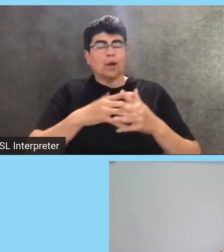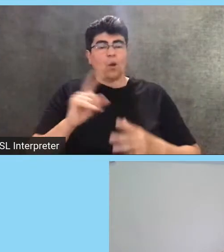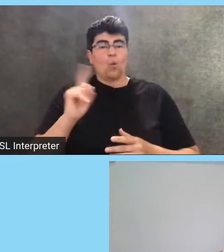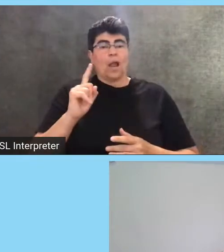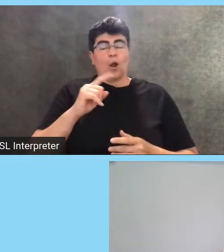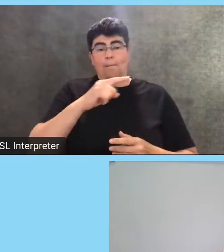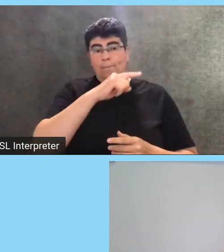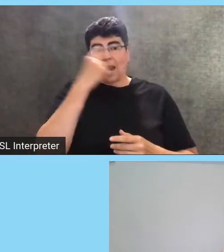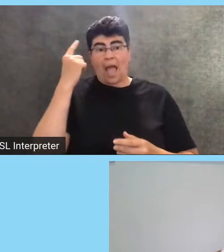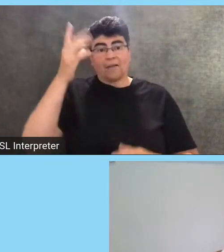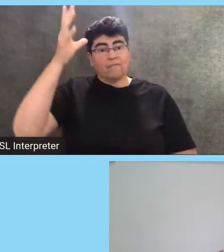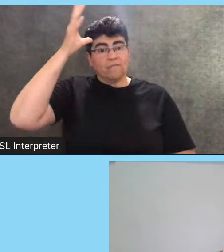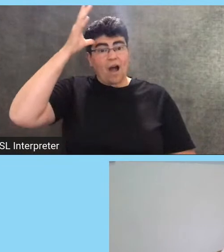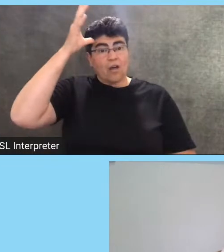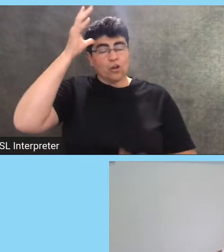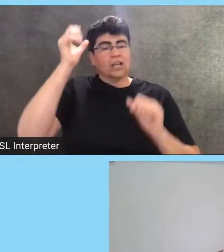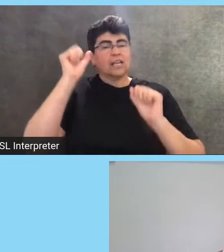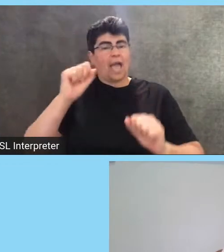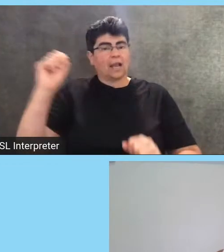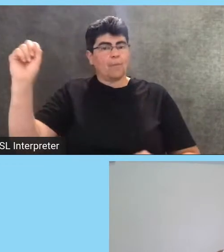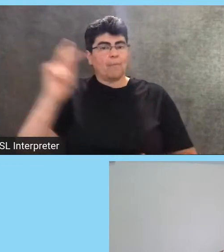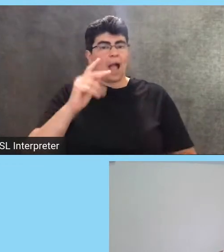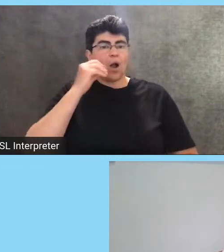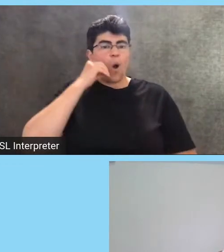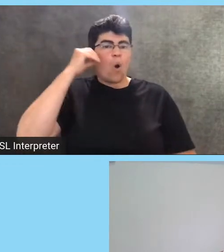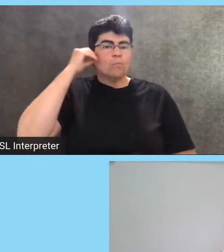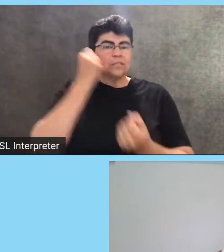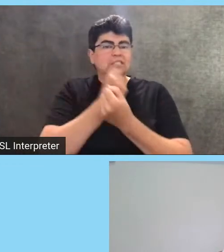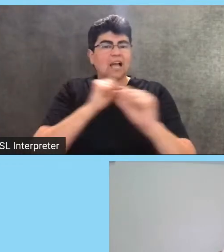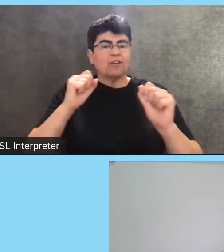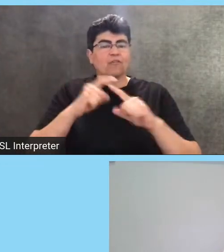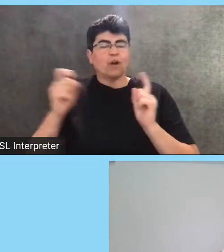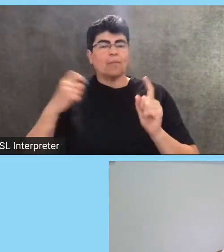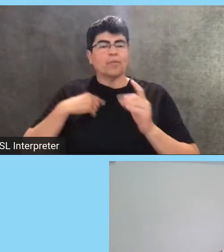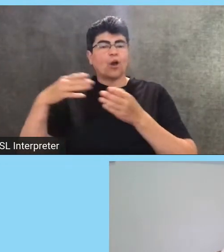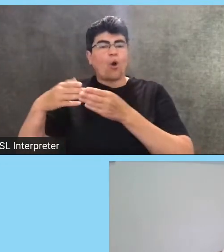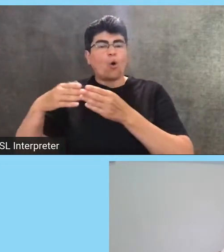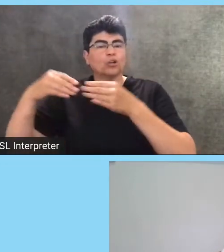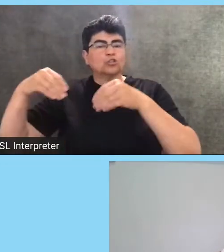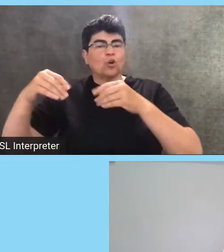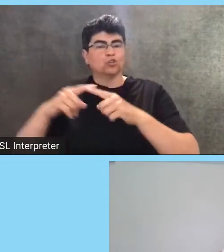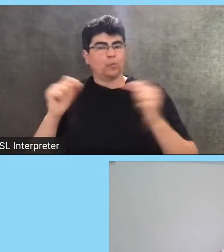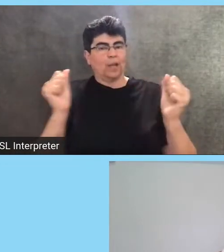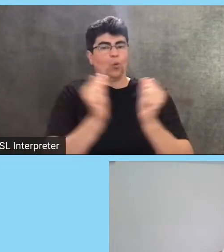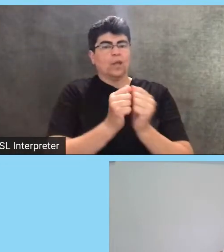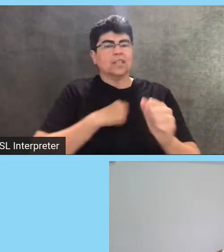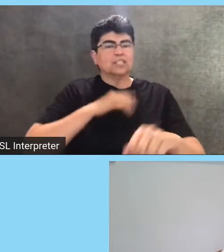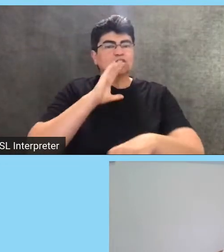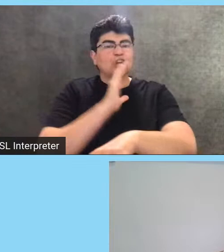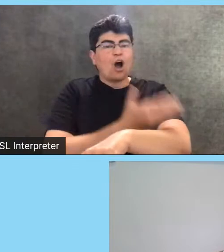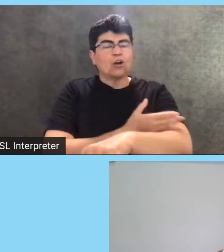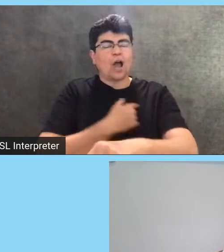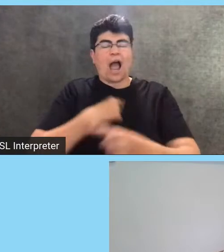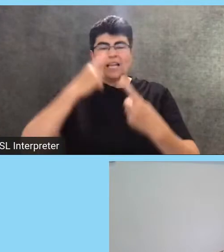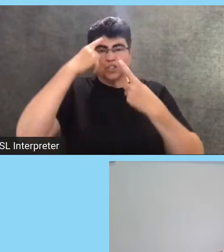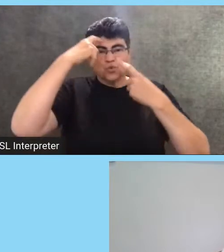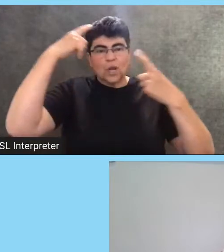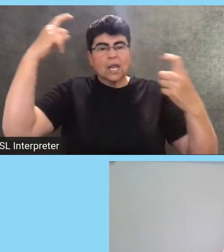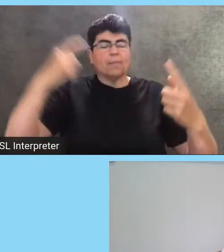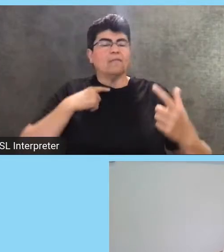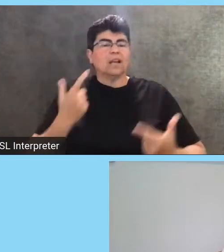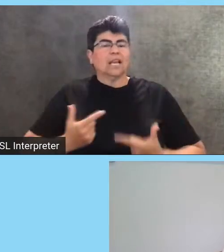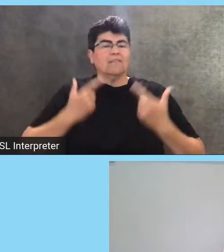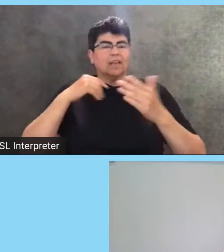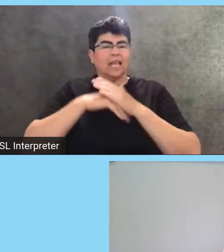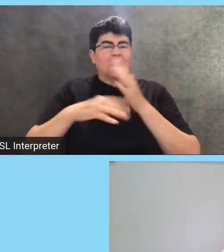a Black father can return home safely from the corner store to be with his daughter. I dream of living in